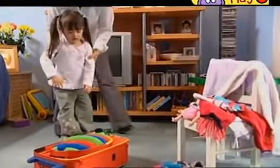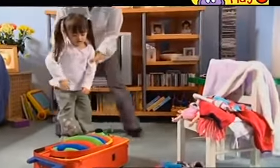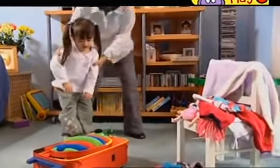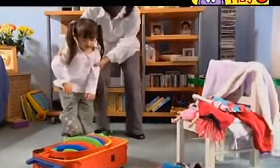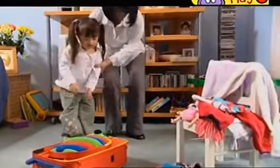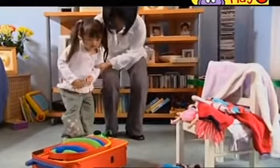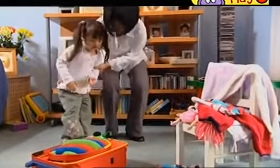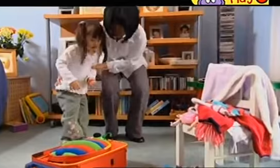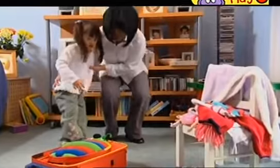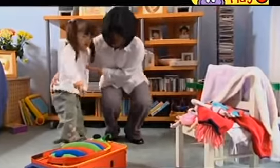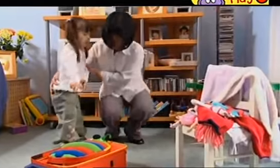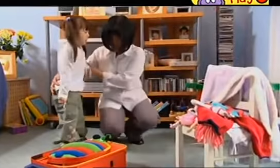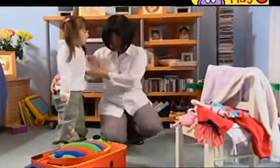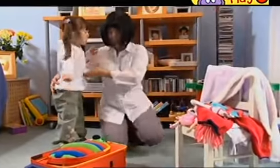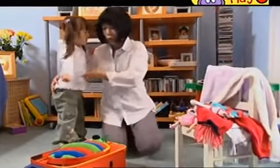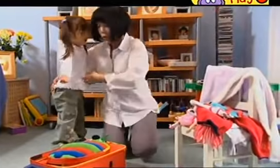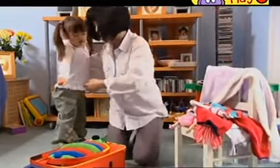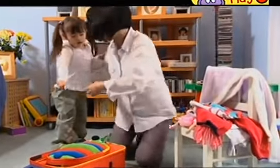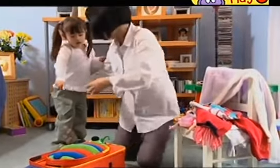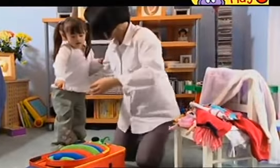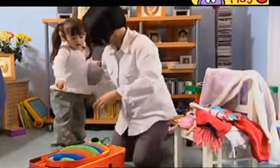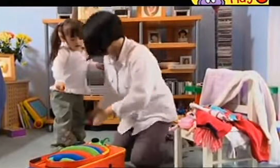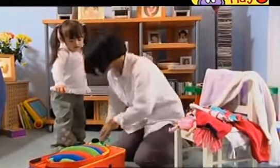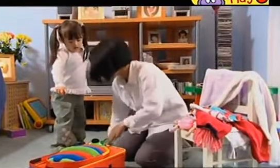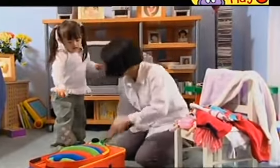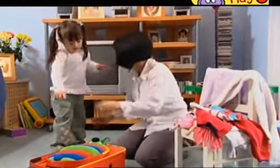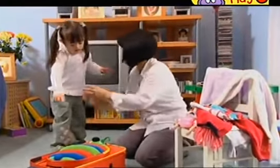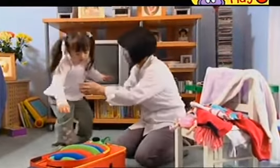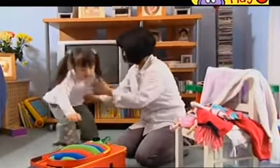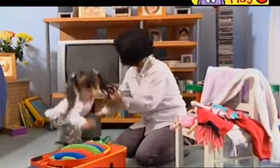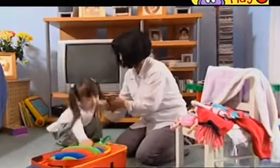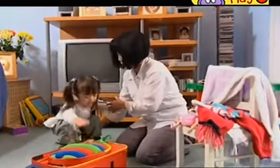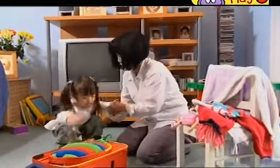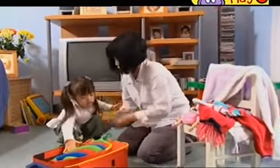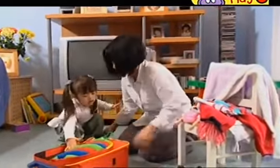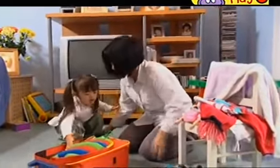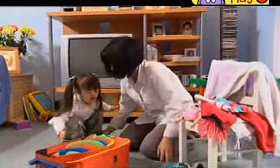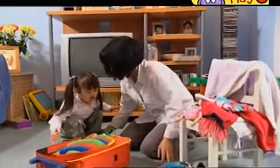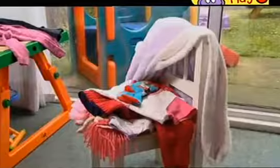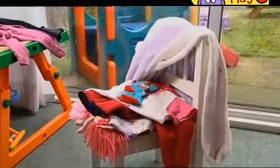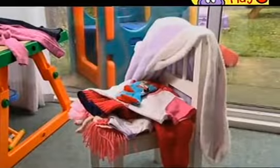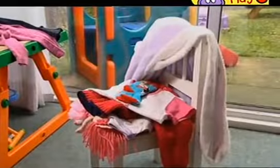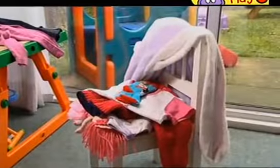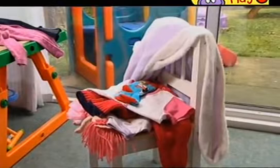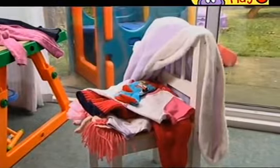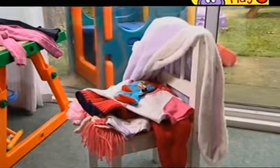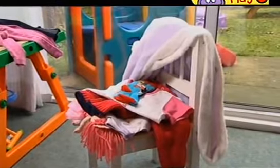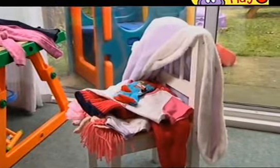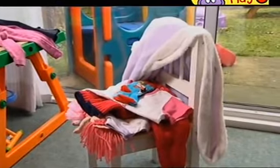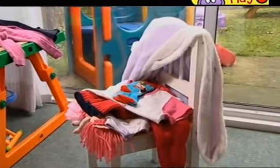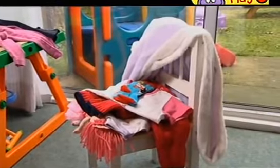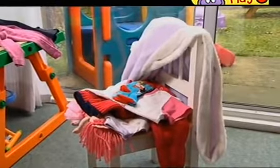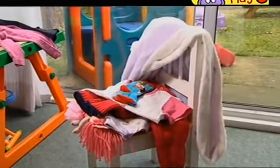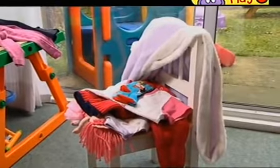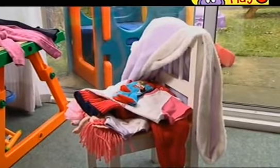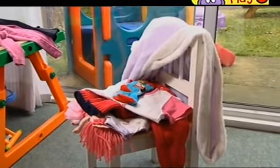nanny's house. So she's packing her suitcase with clothes that she will need. And these are her